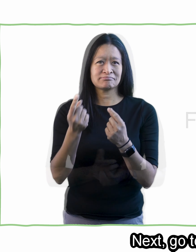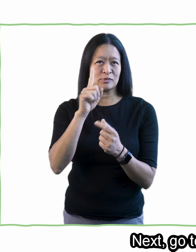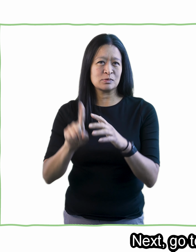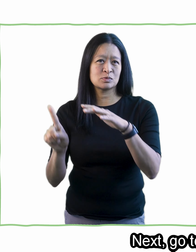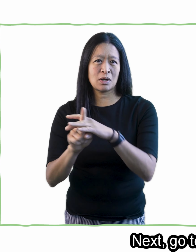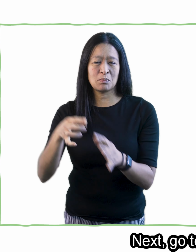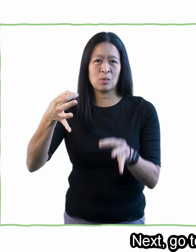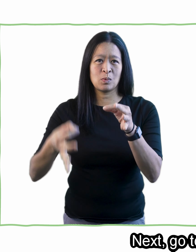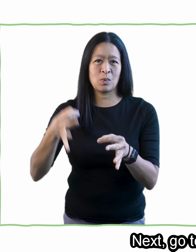Next, go to court.